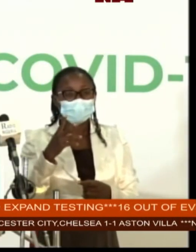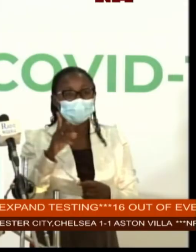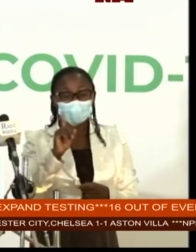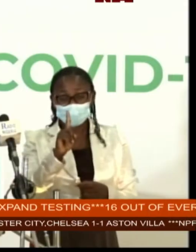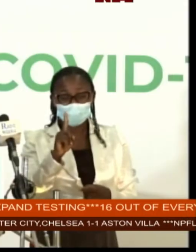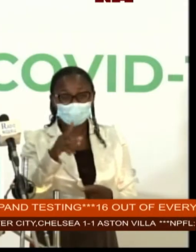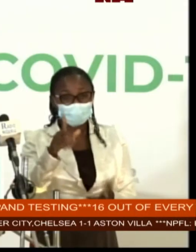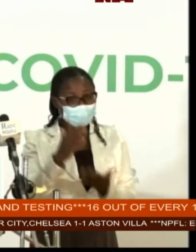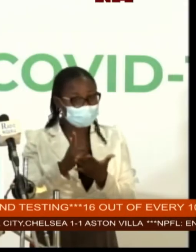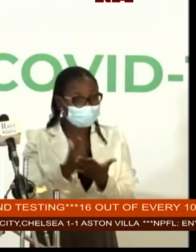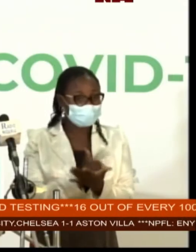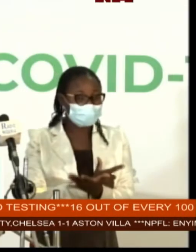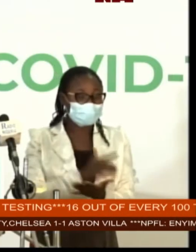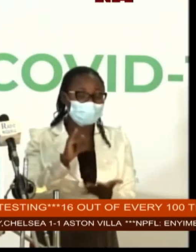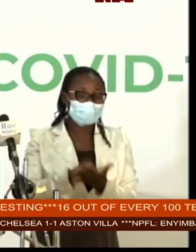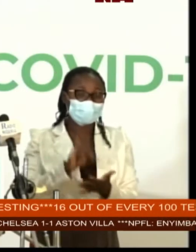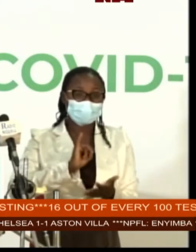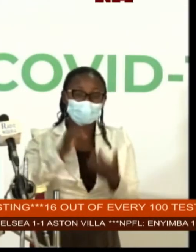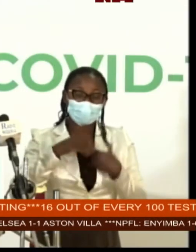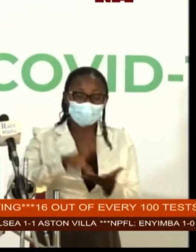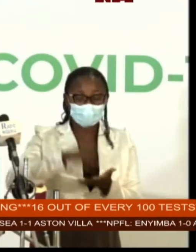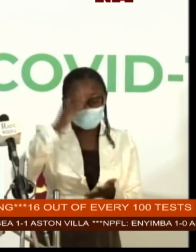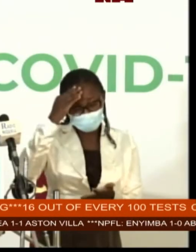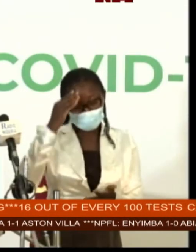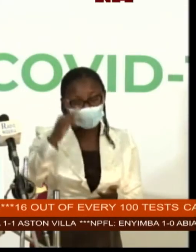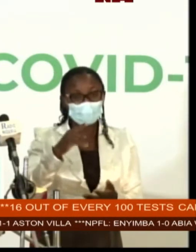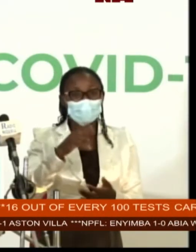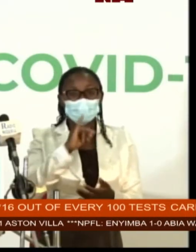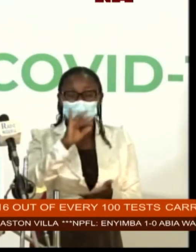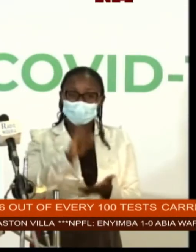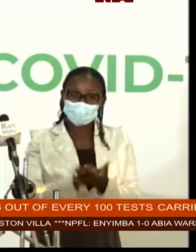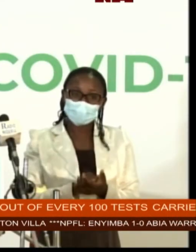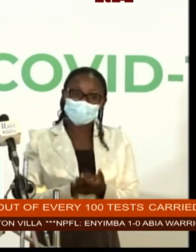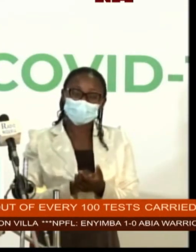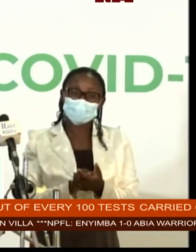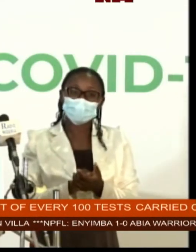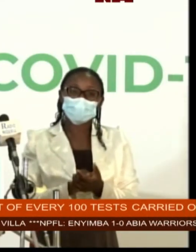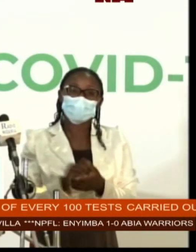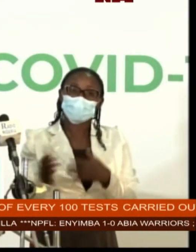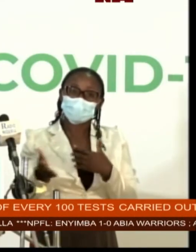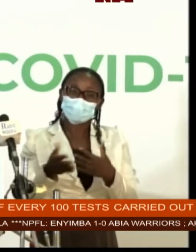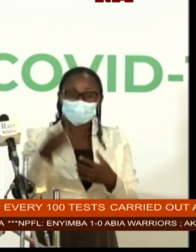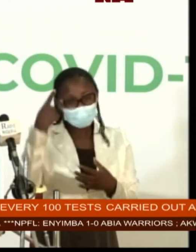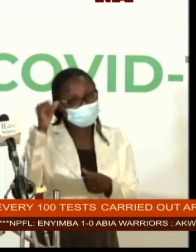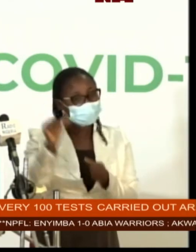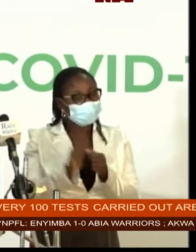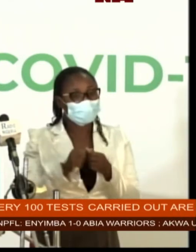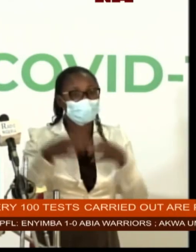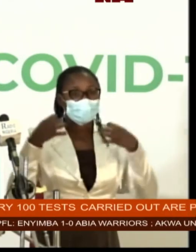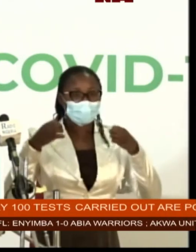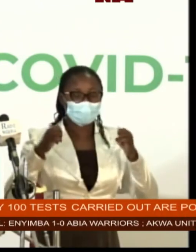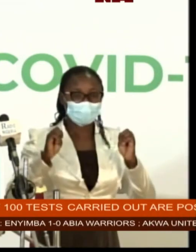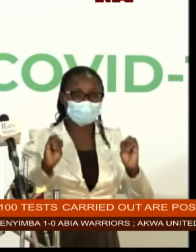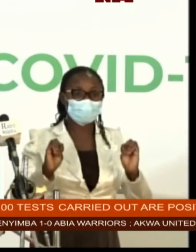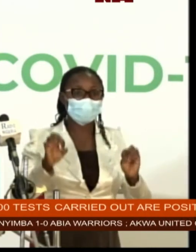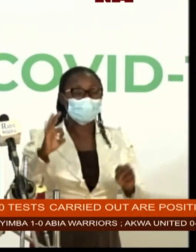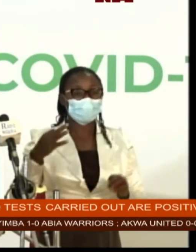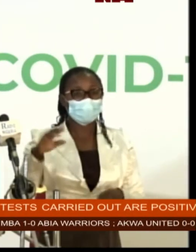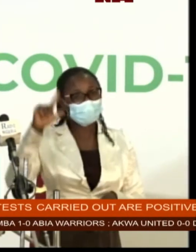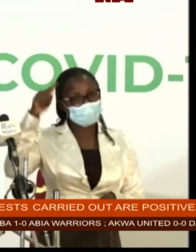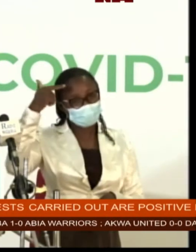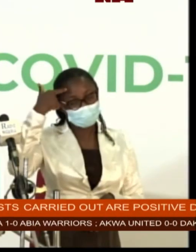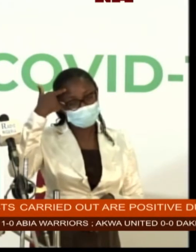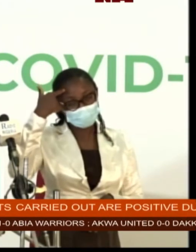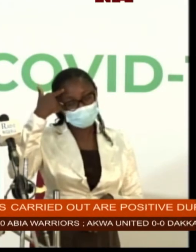learned is that as much as conspiracy theories abound, for every effort of